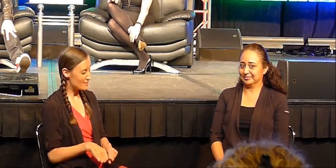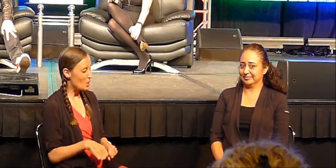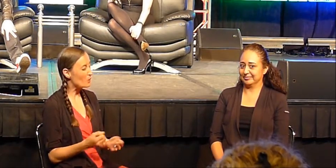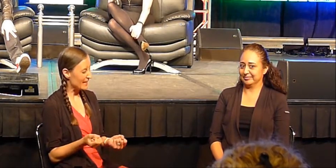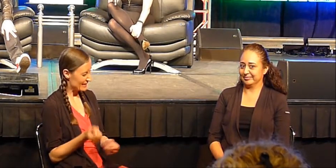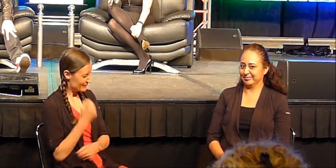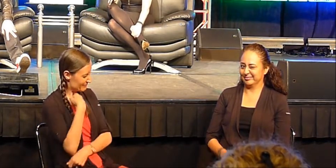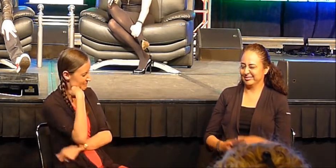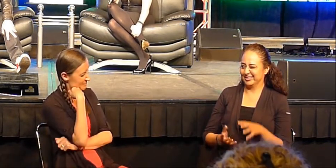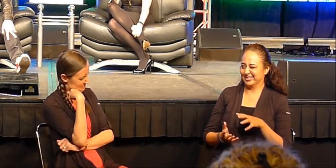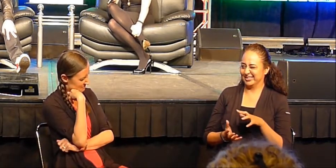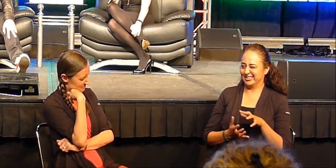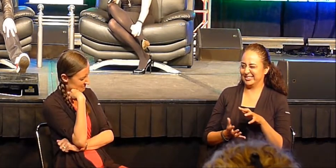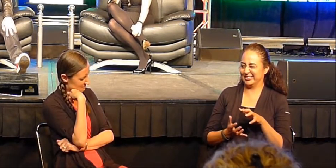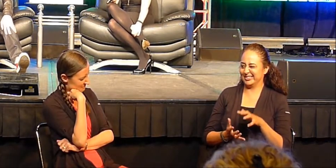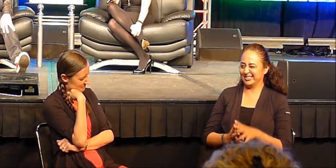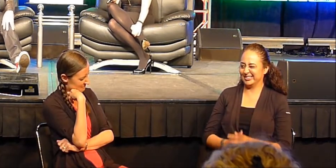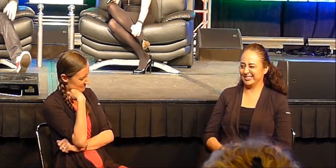broken."